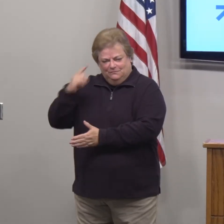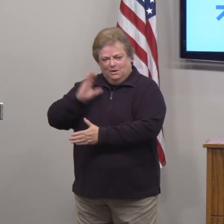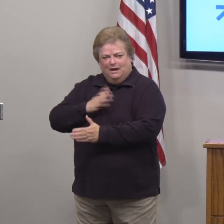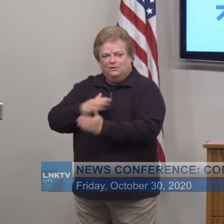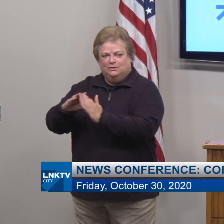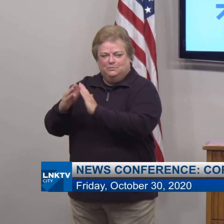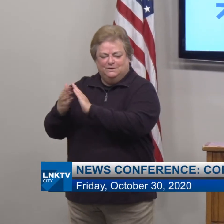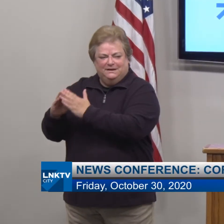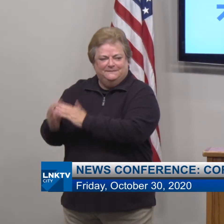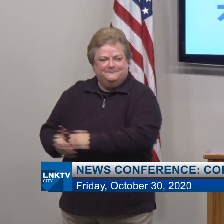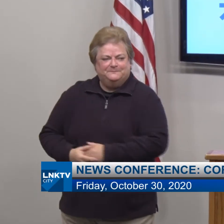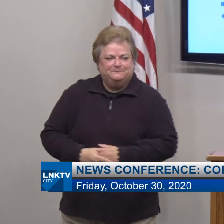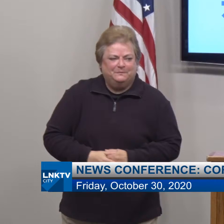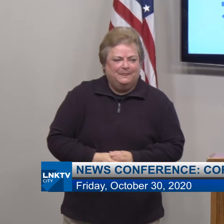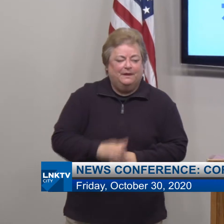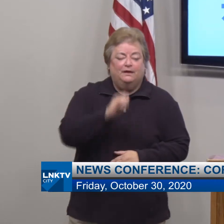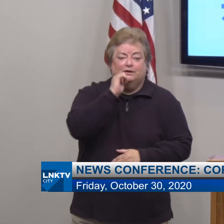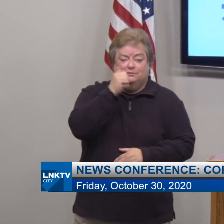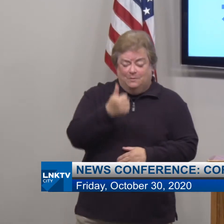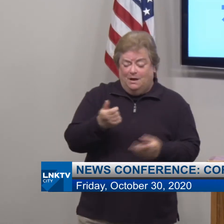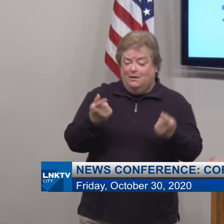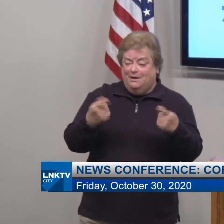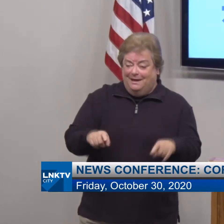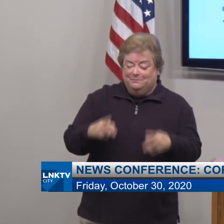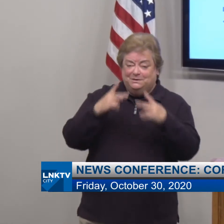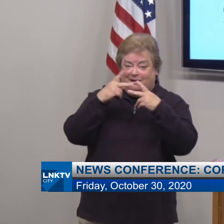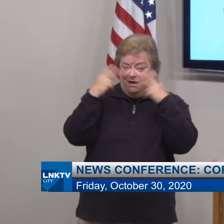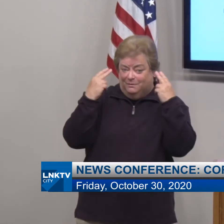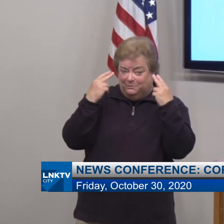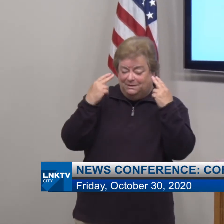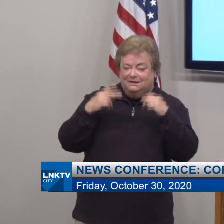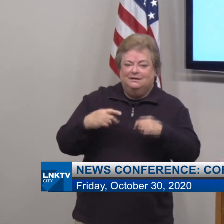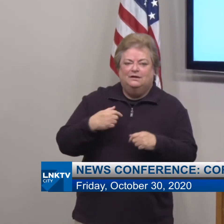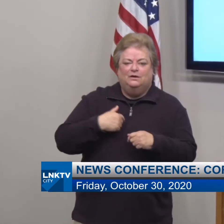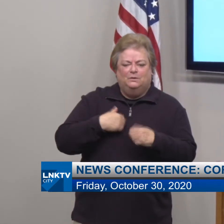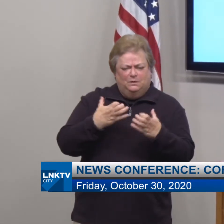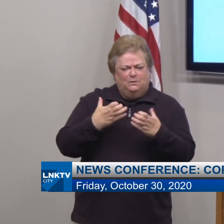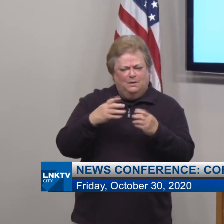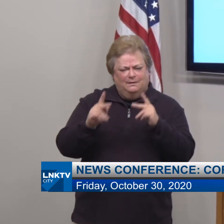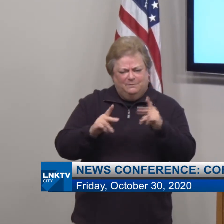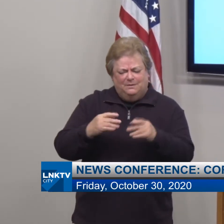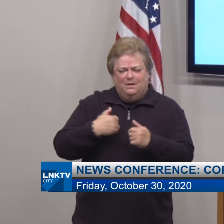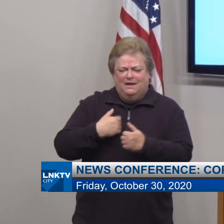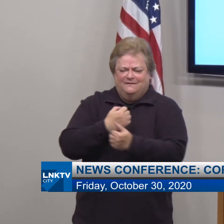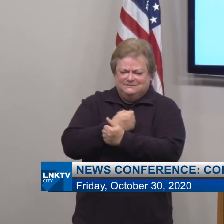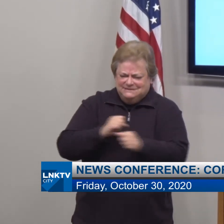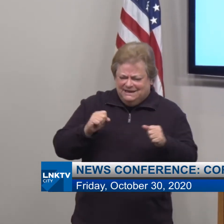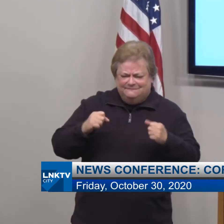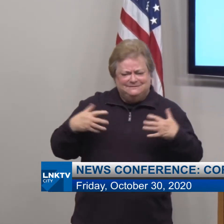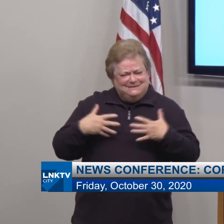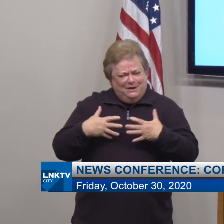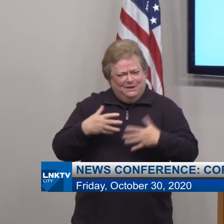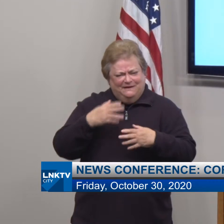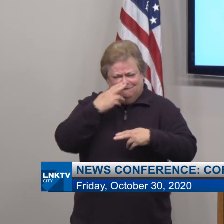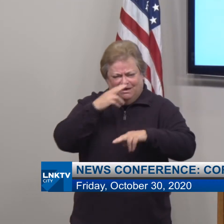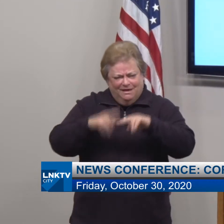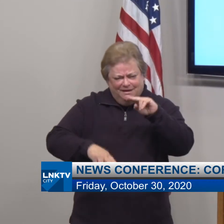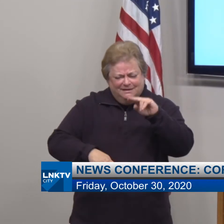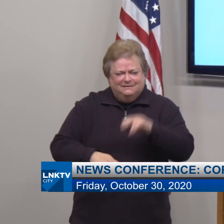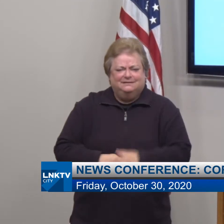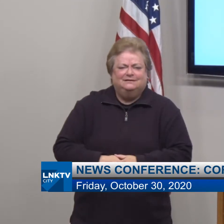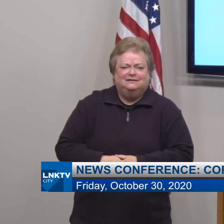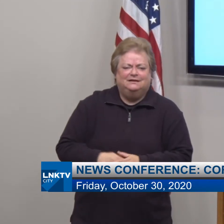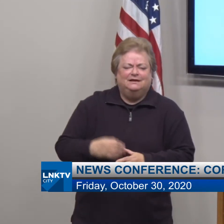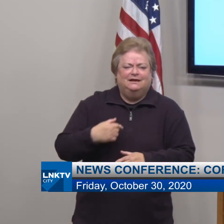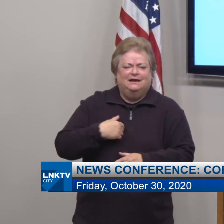community. Tomorrow is Halloween, and we look forward to everyone safely having some good, scary fun. Remember, we can